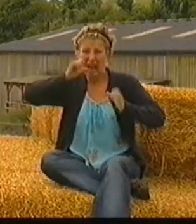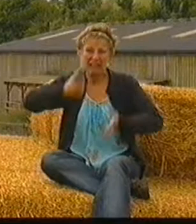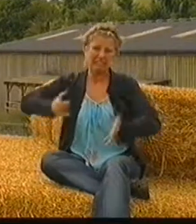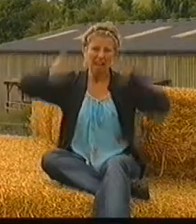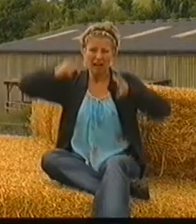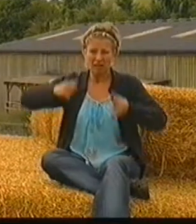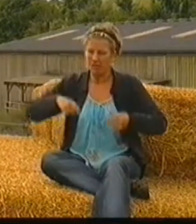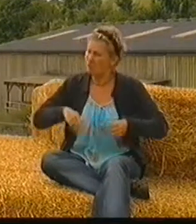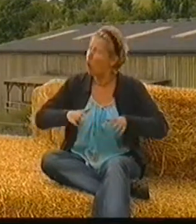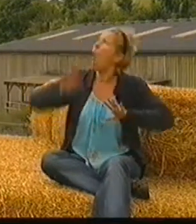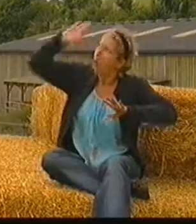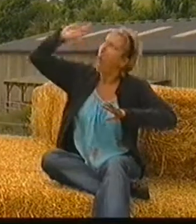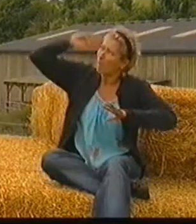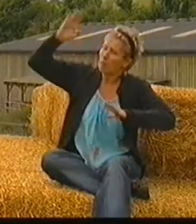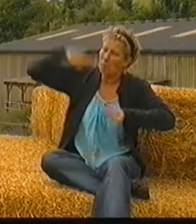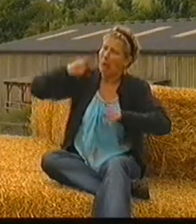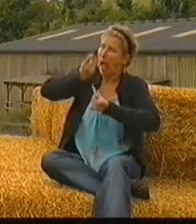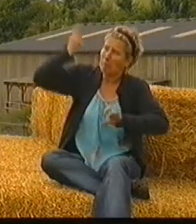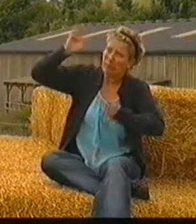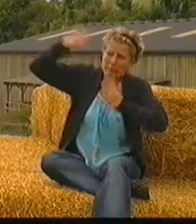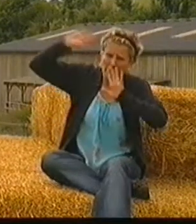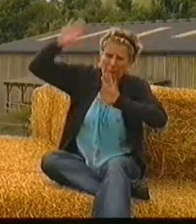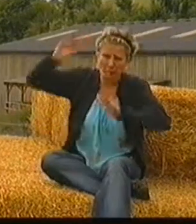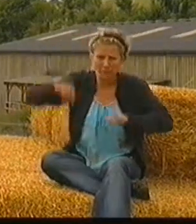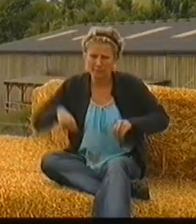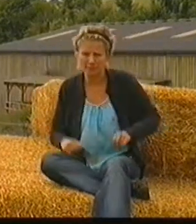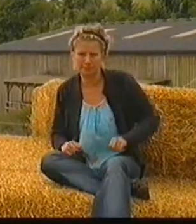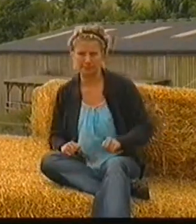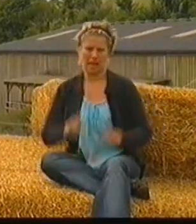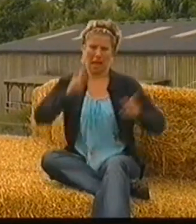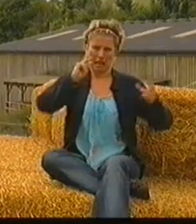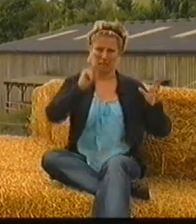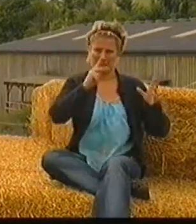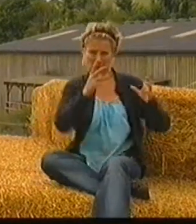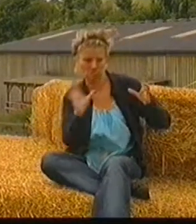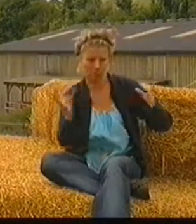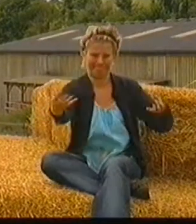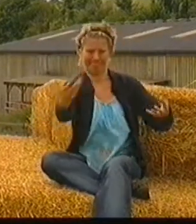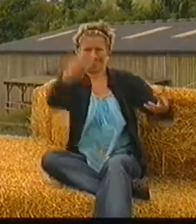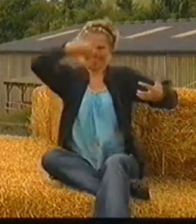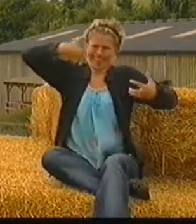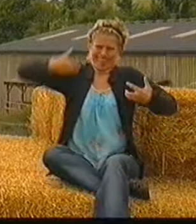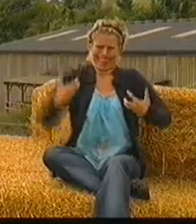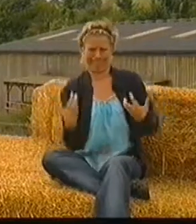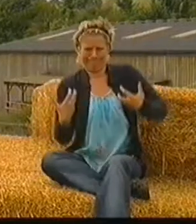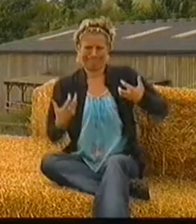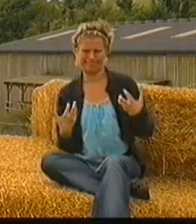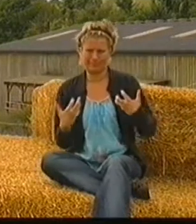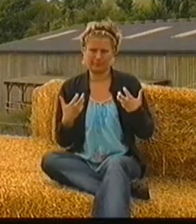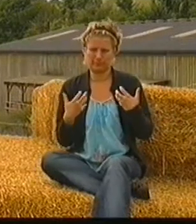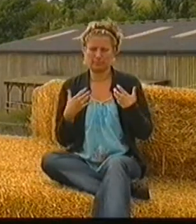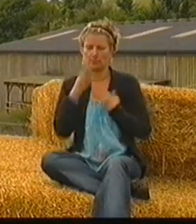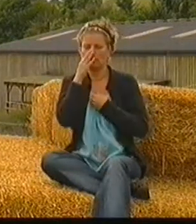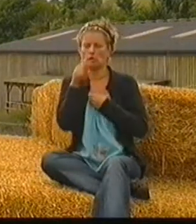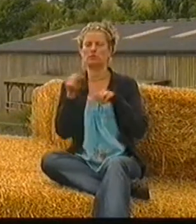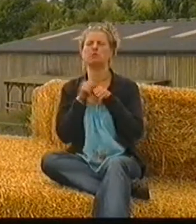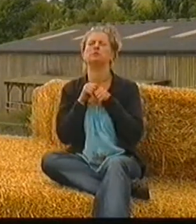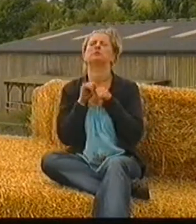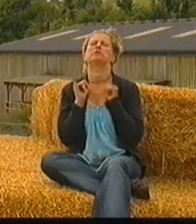took a second jar from the shelf. "If she takes one more, she'll see us," thought Mr. Fox. "Will 2 be enough, Mrs.